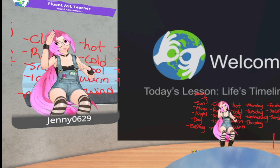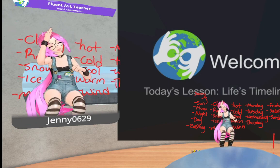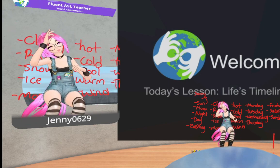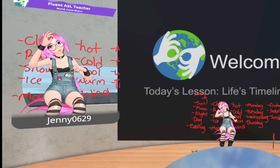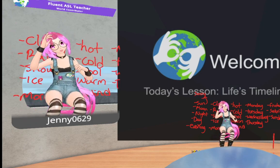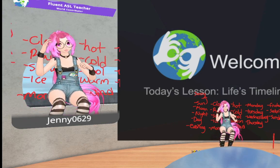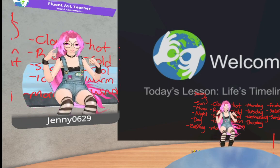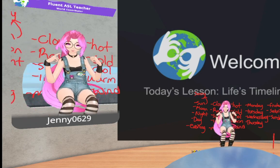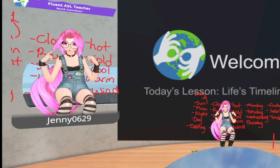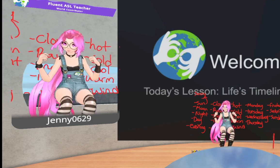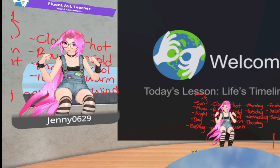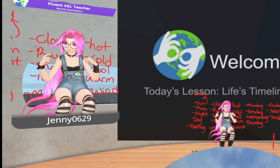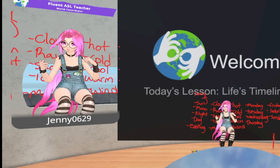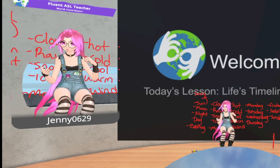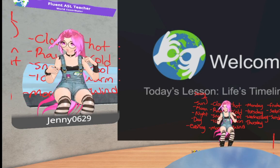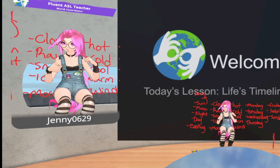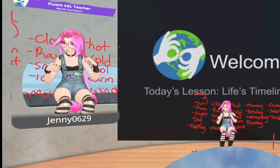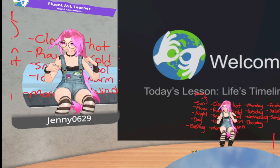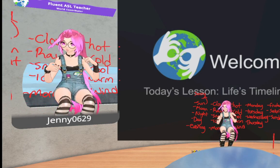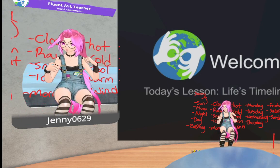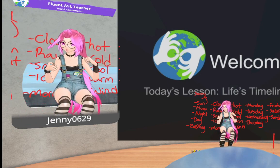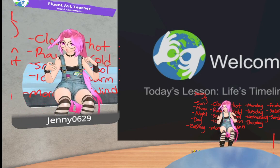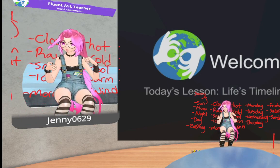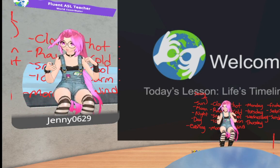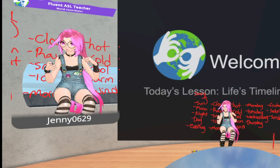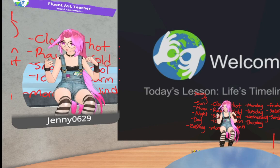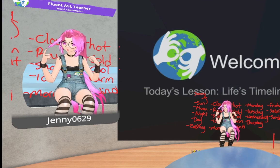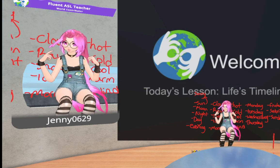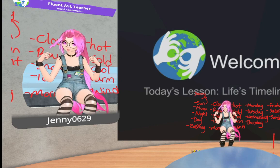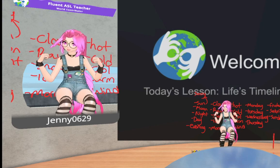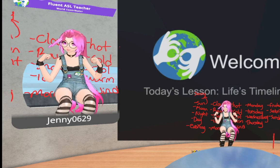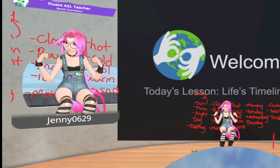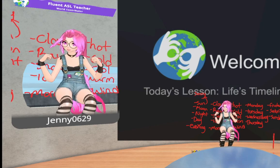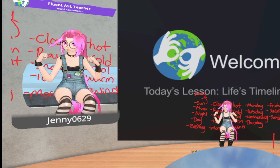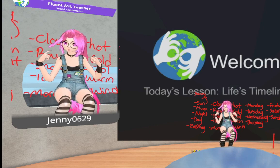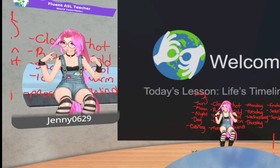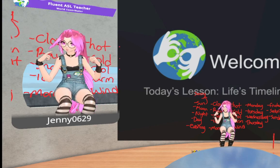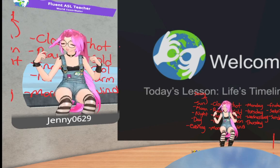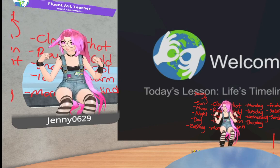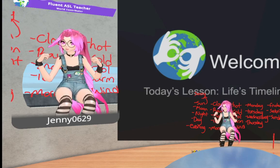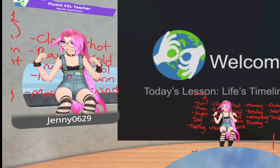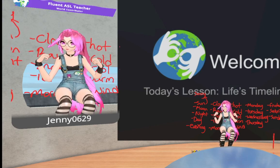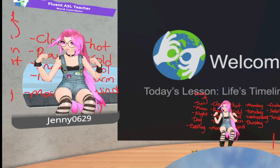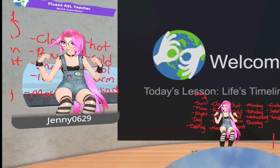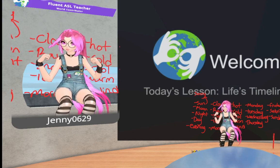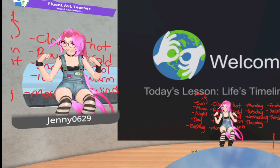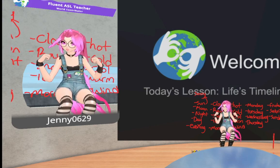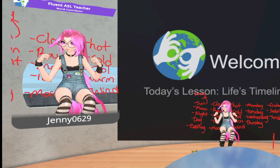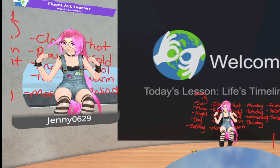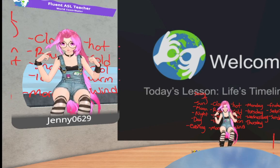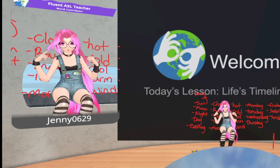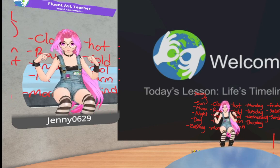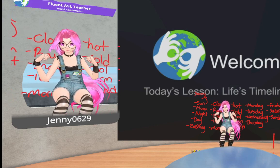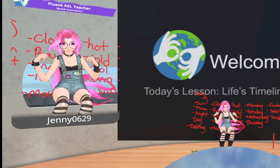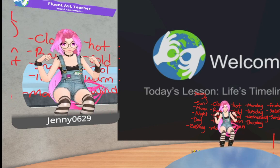sound in its context. Unless anyone else has like an East Coast sign for thunder that they know